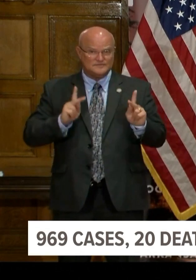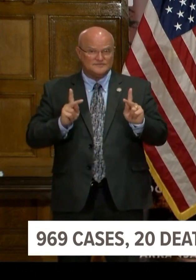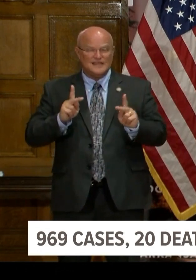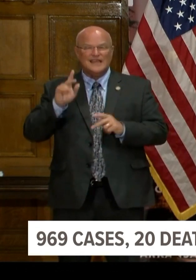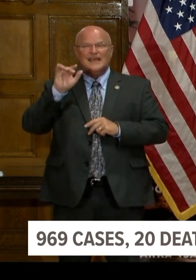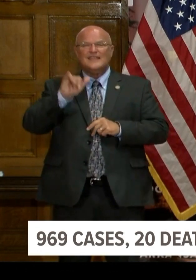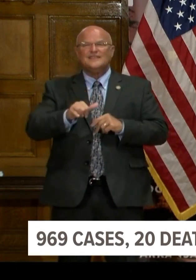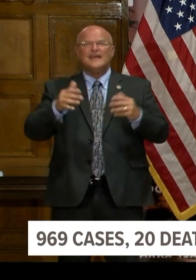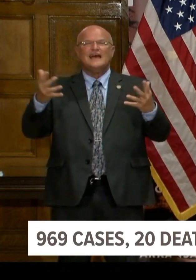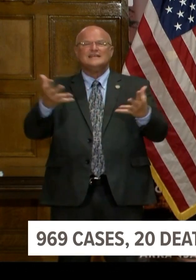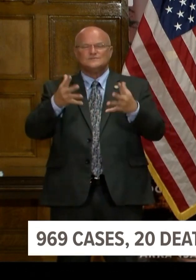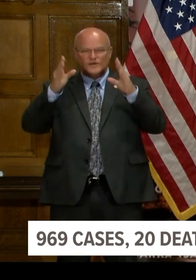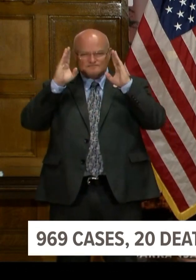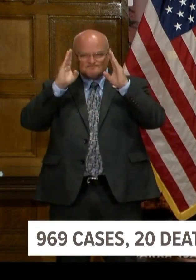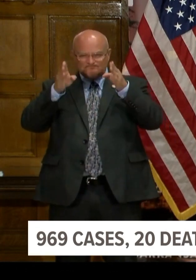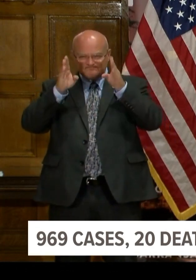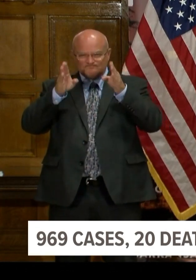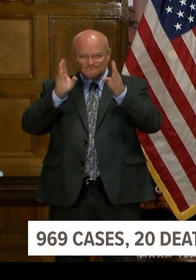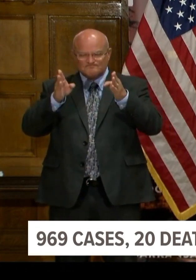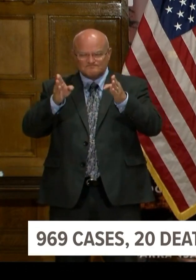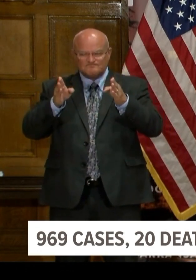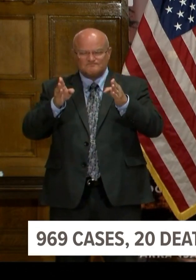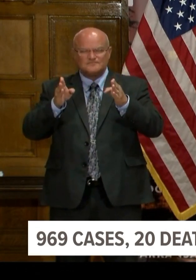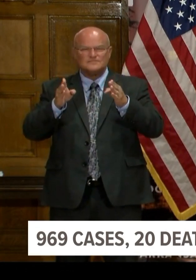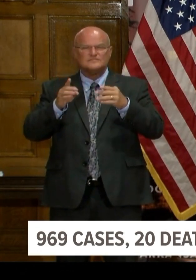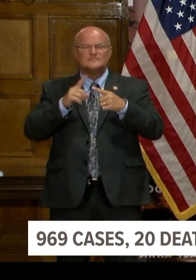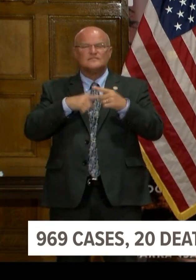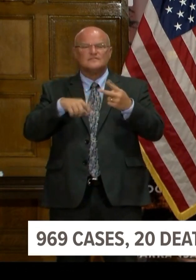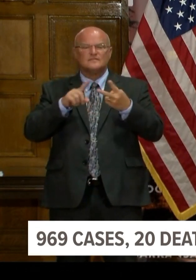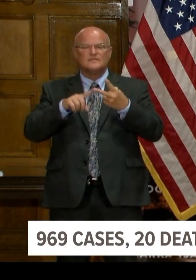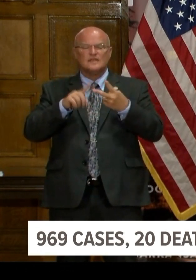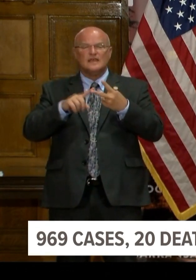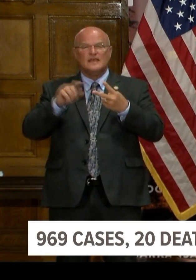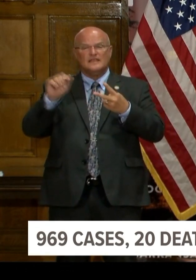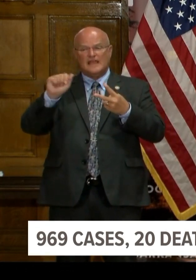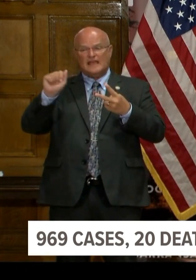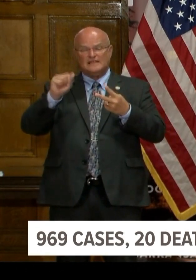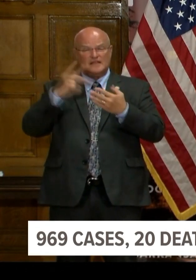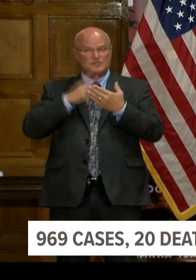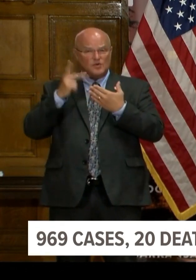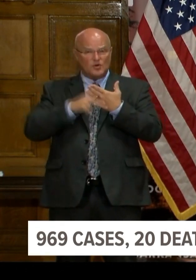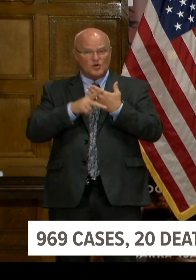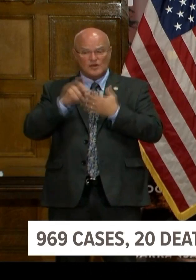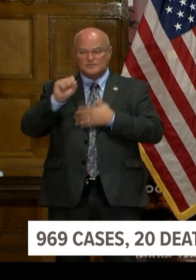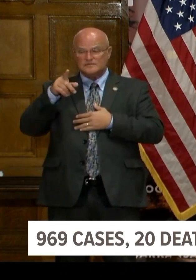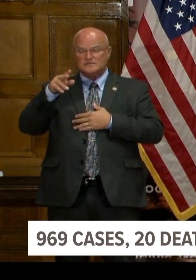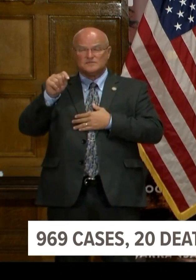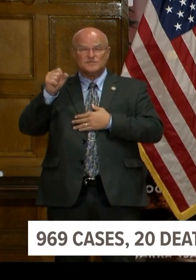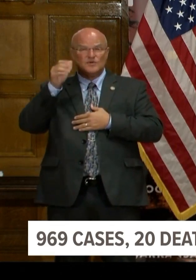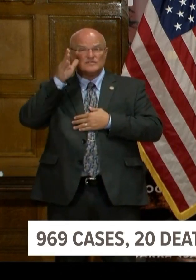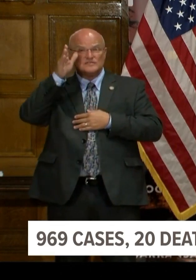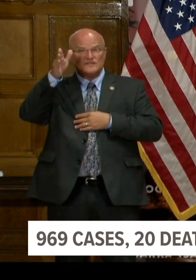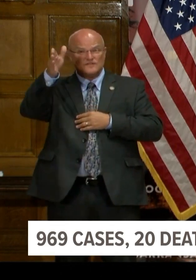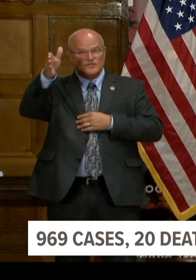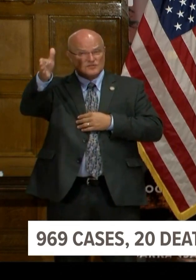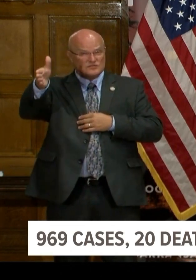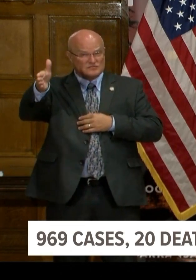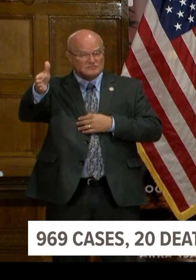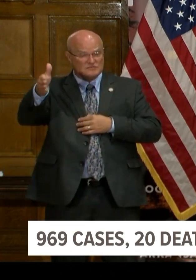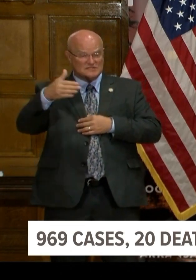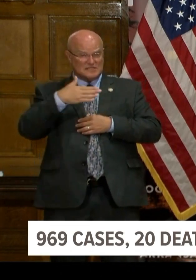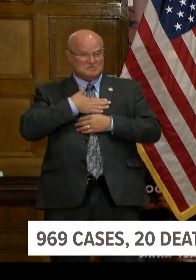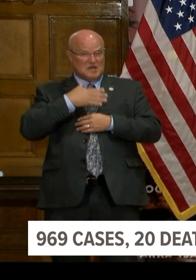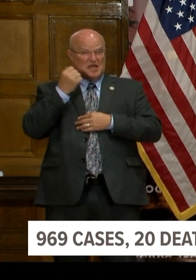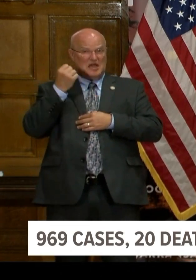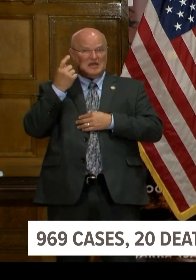that's what our concentration is. In reference to, the athletic program and sports in the future, it's my